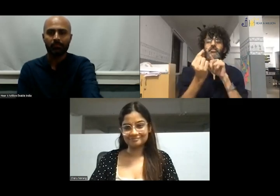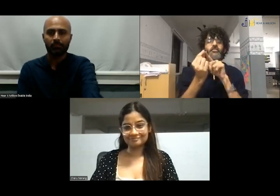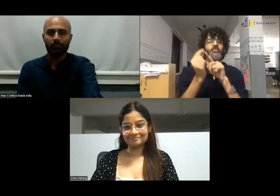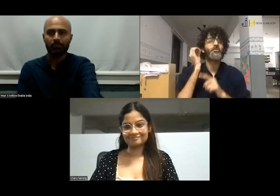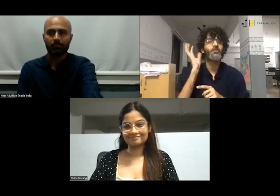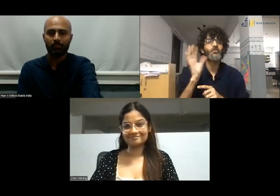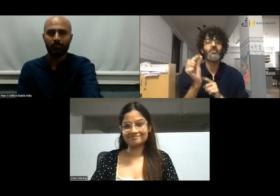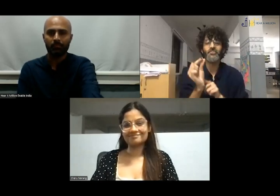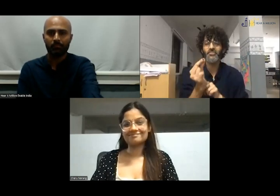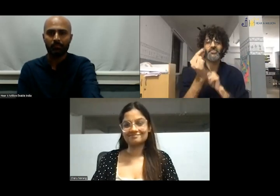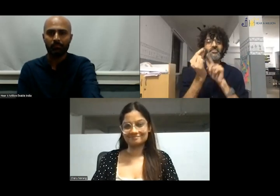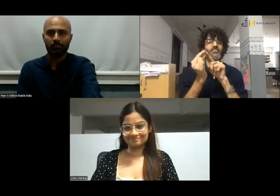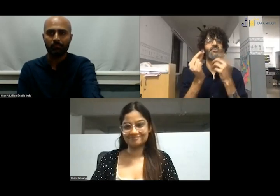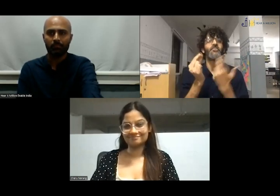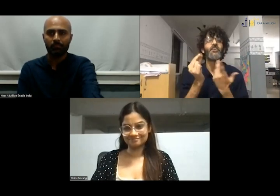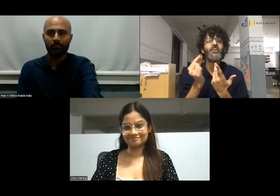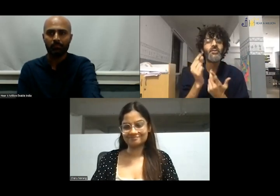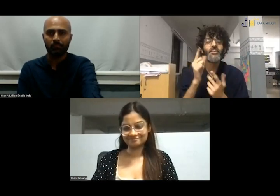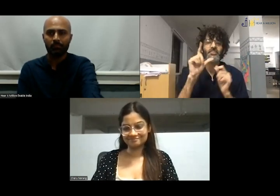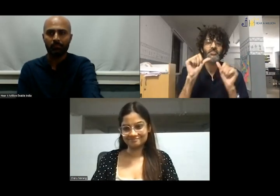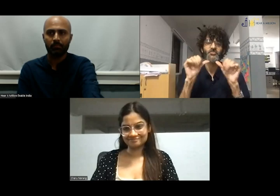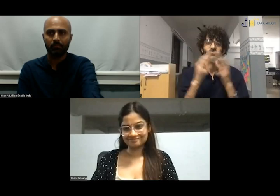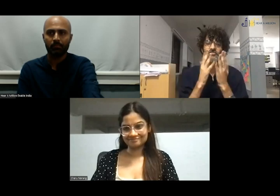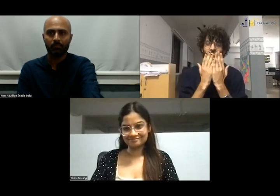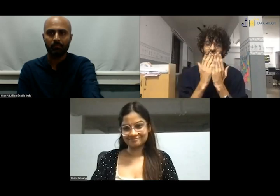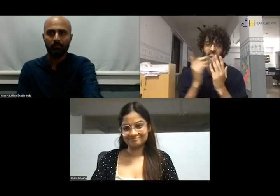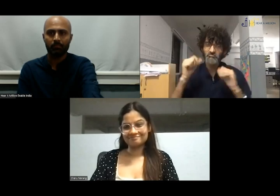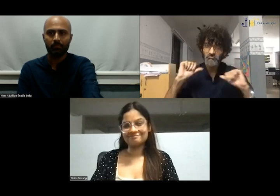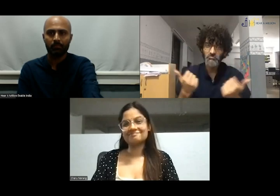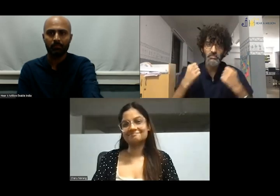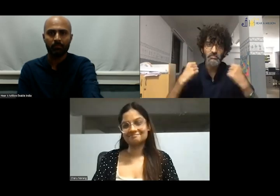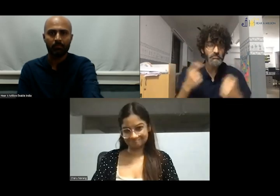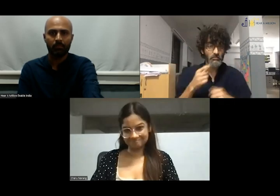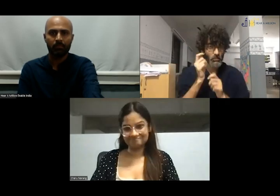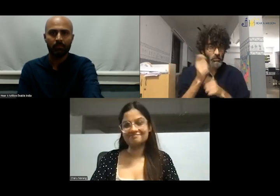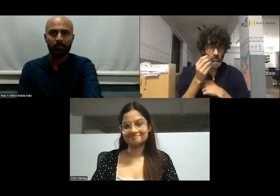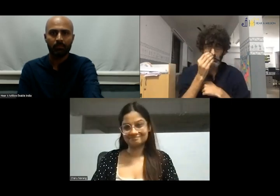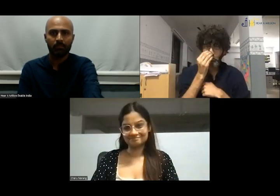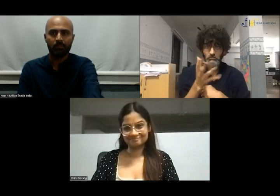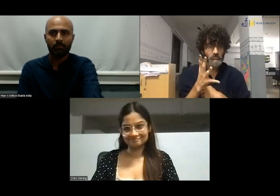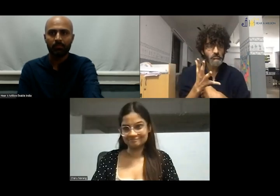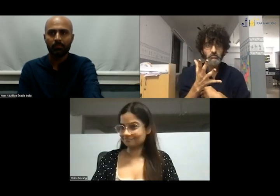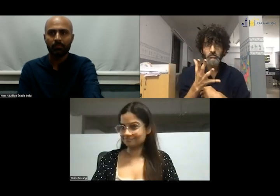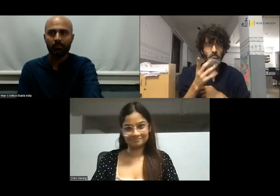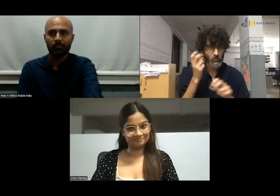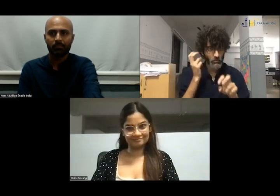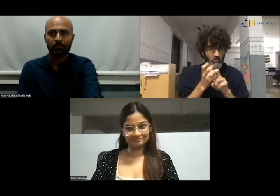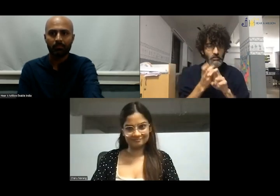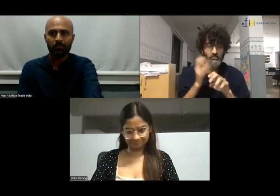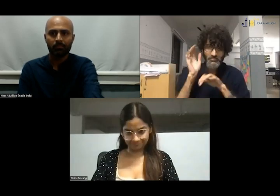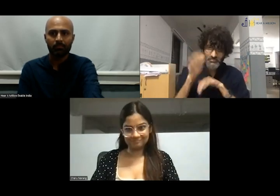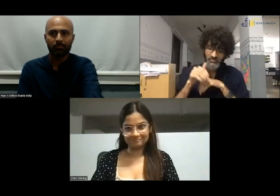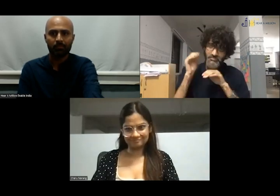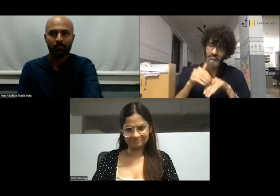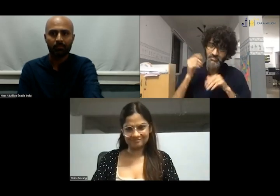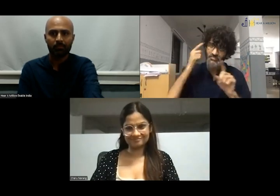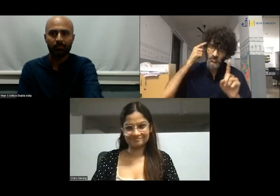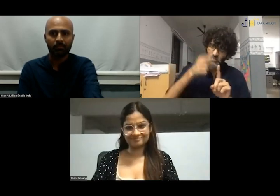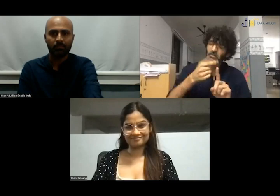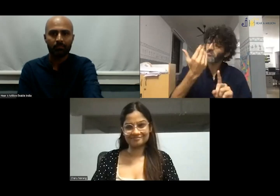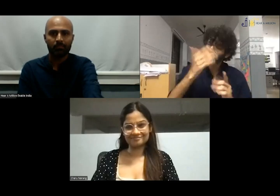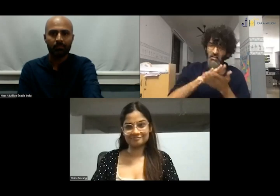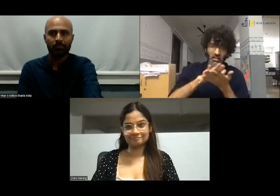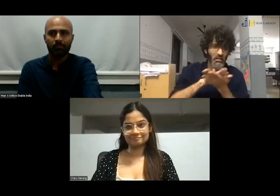there's a person who is, deep down there is a gold pebble. That is Sudamini,